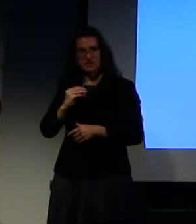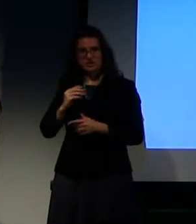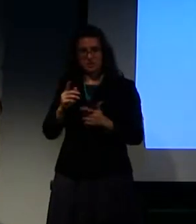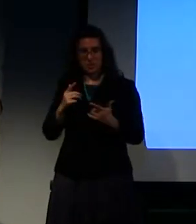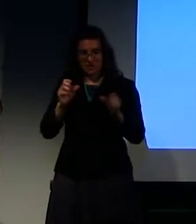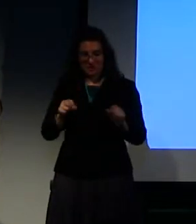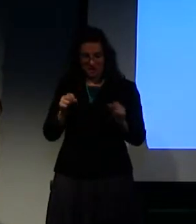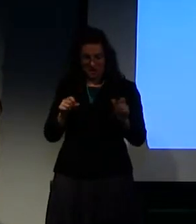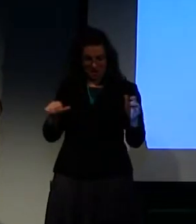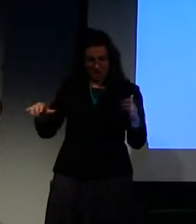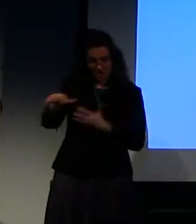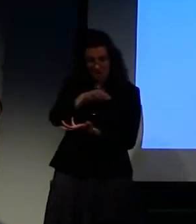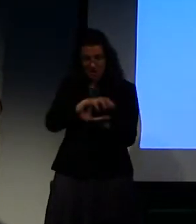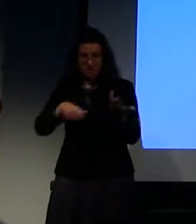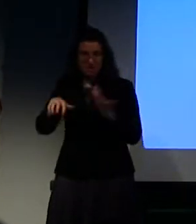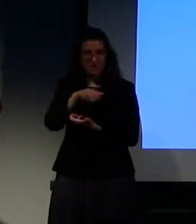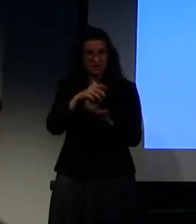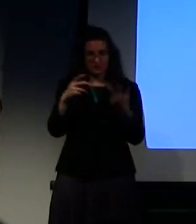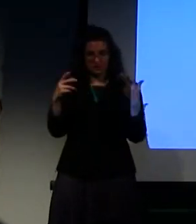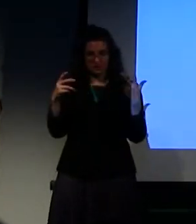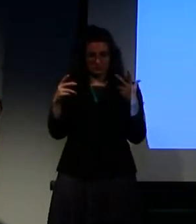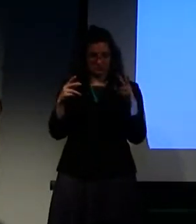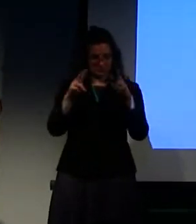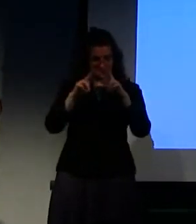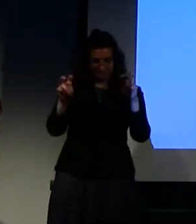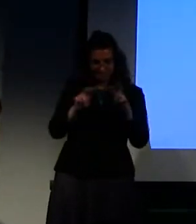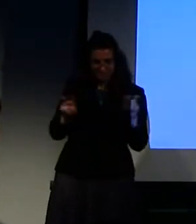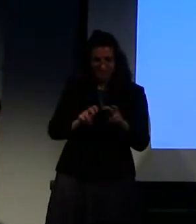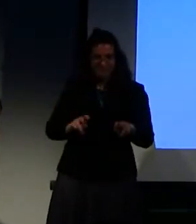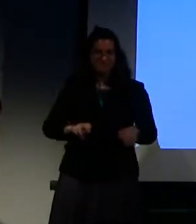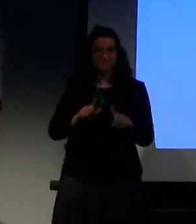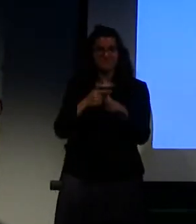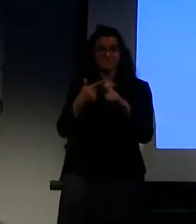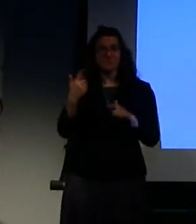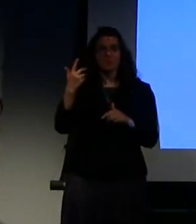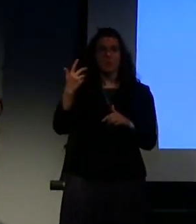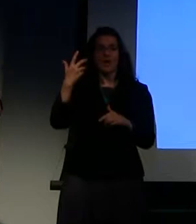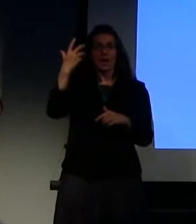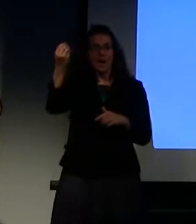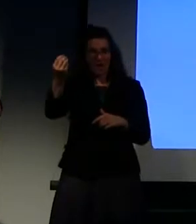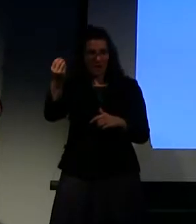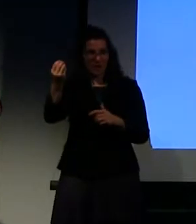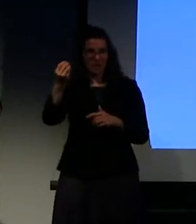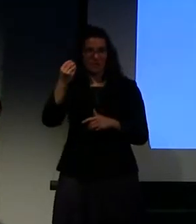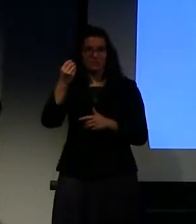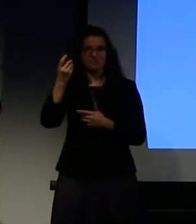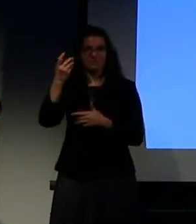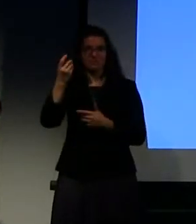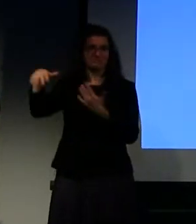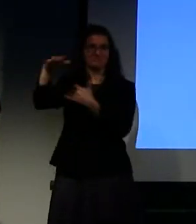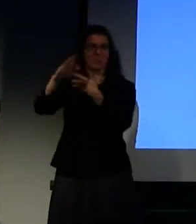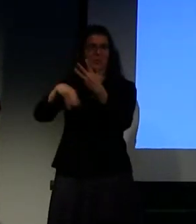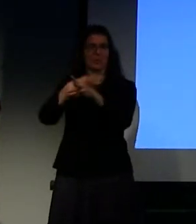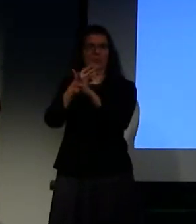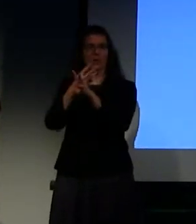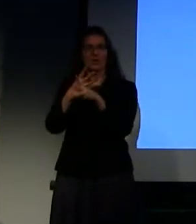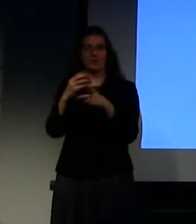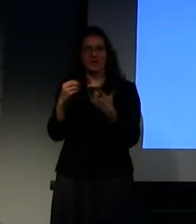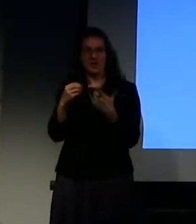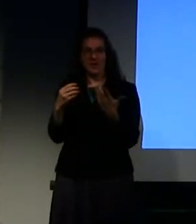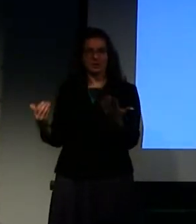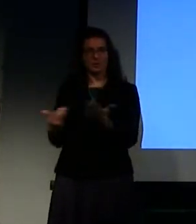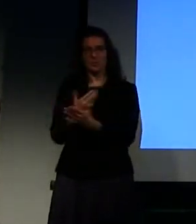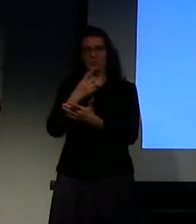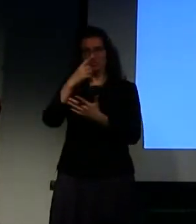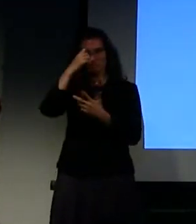something different on your plate. And I think without the aesthetic experiences, we miss out on human opportunities to engage